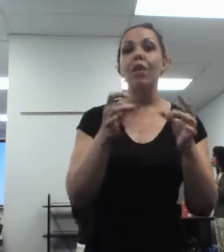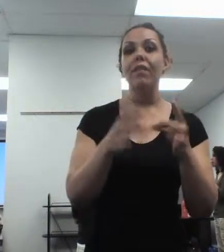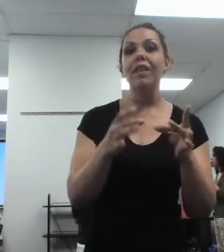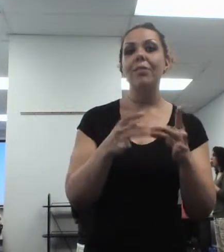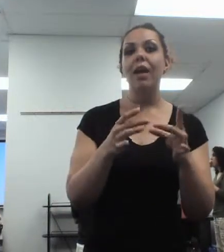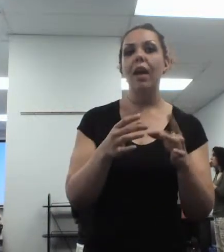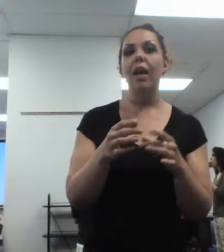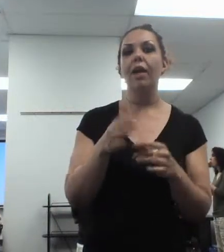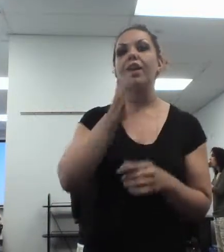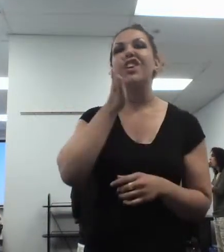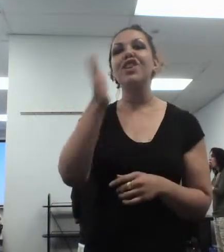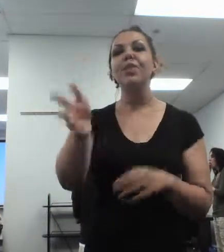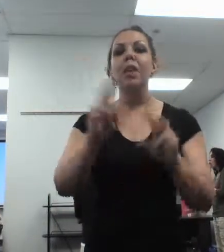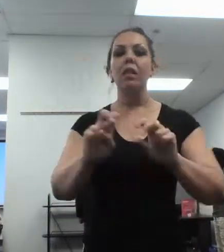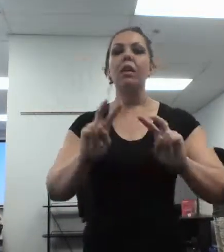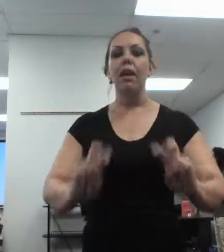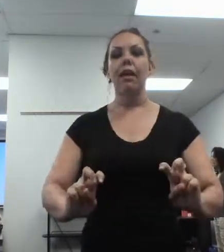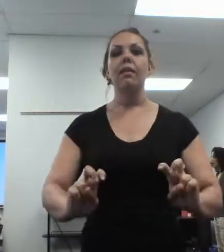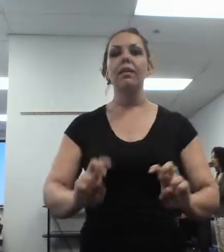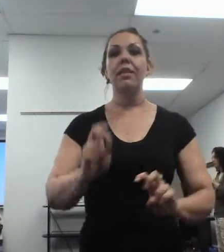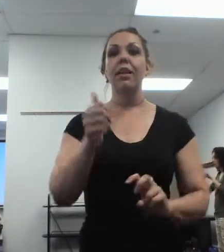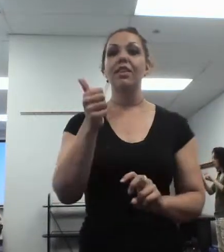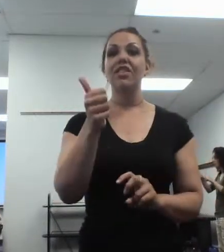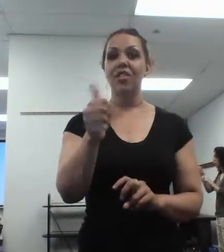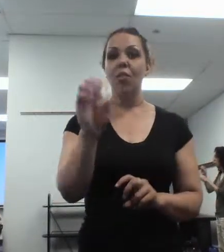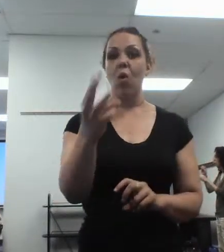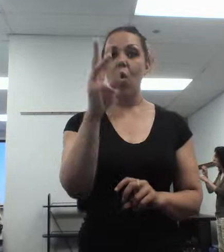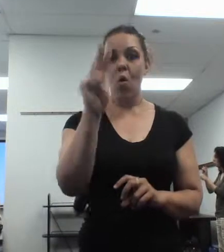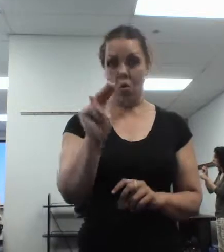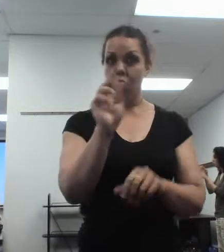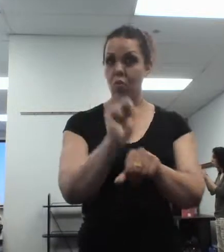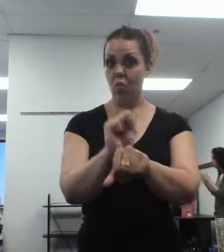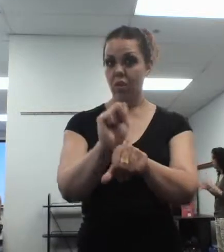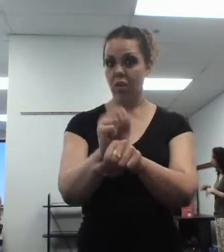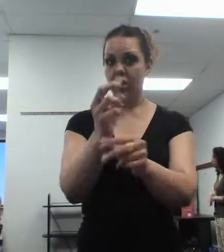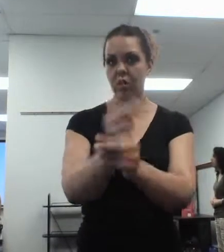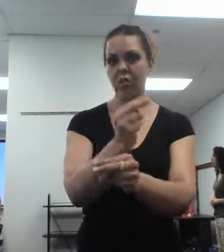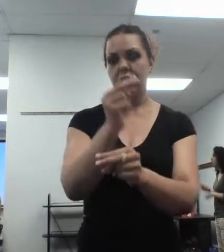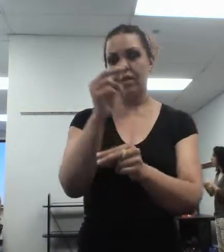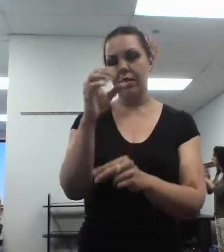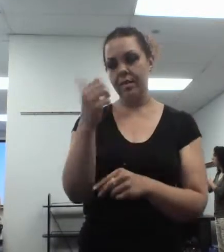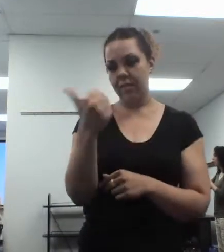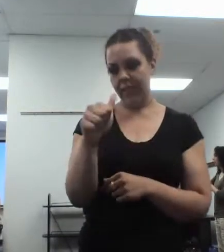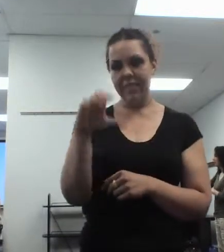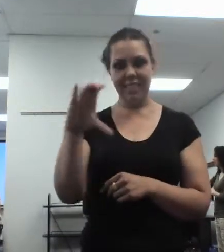by yourself using this kind of video. Questions, comments? No? All right, let's